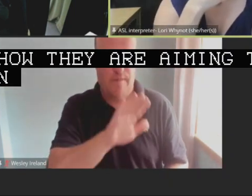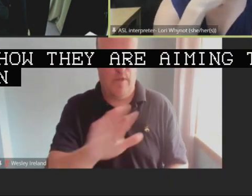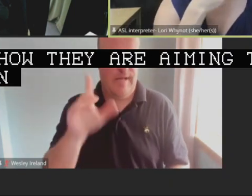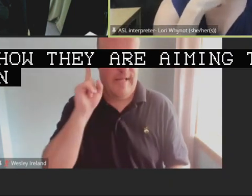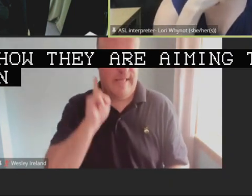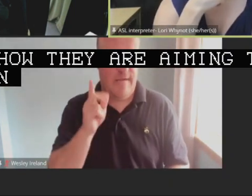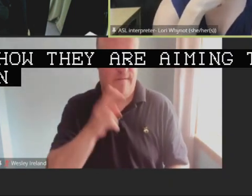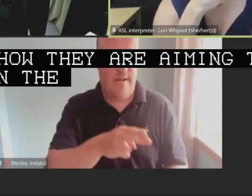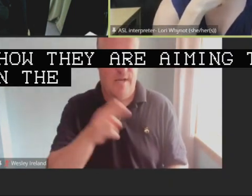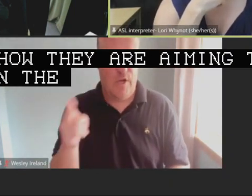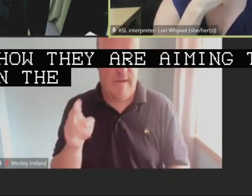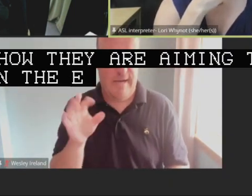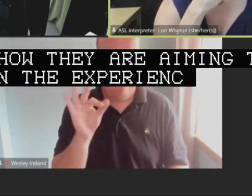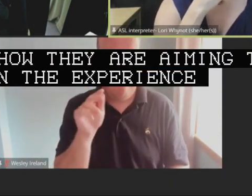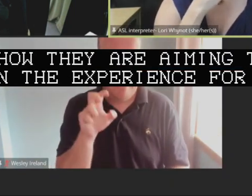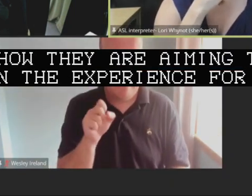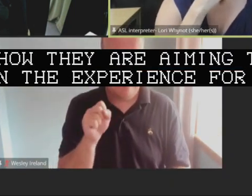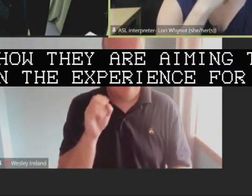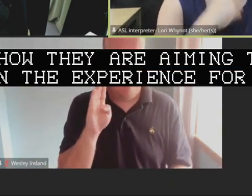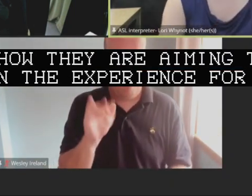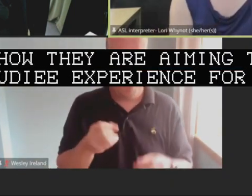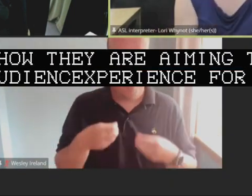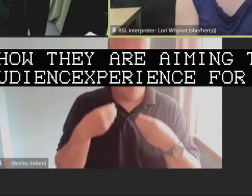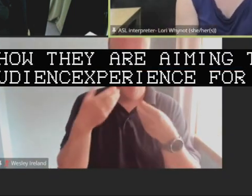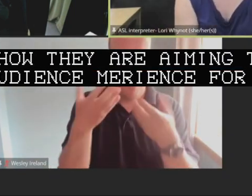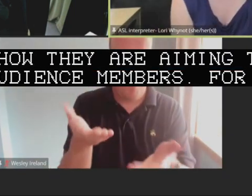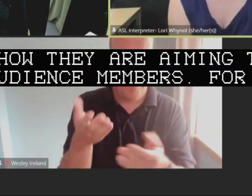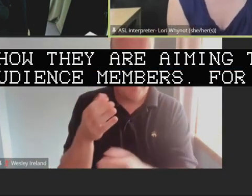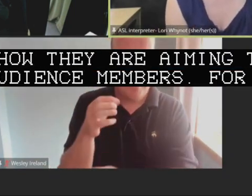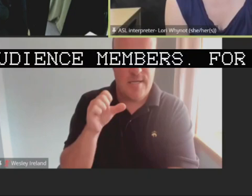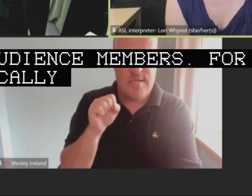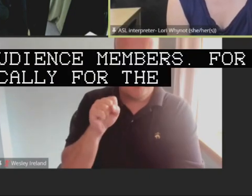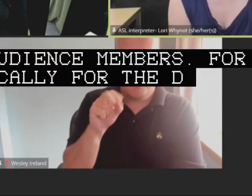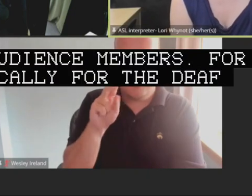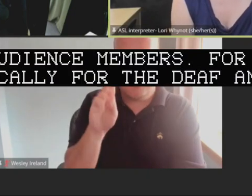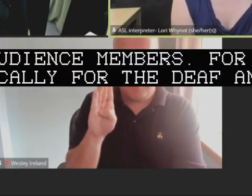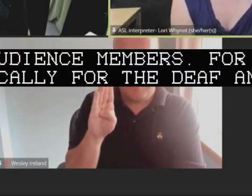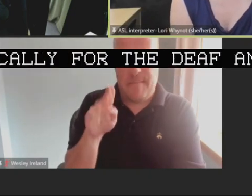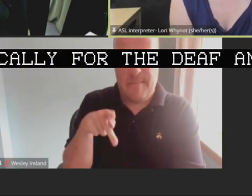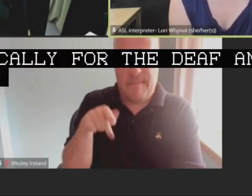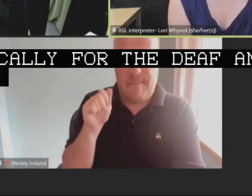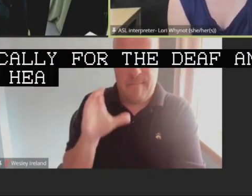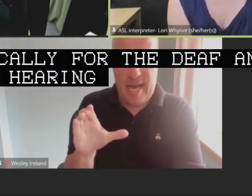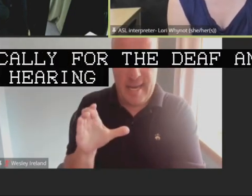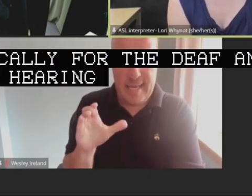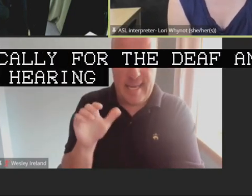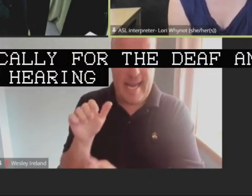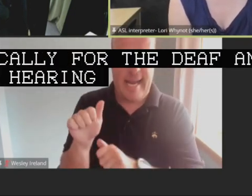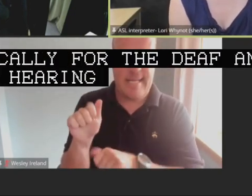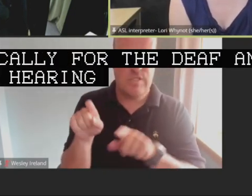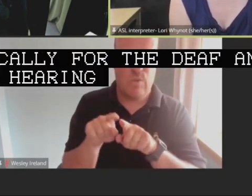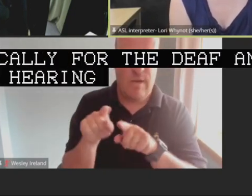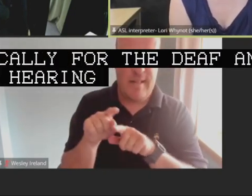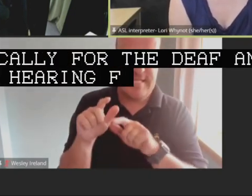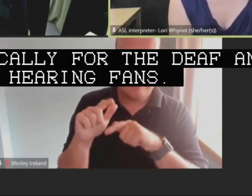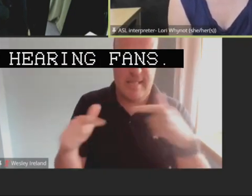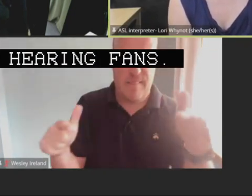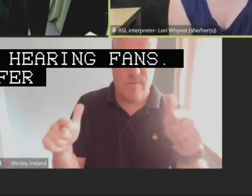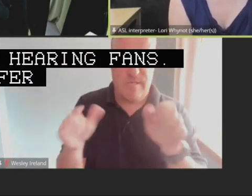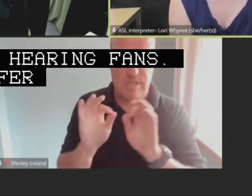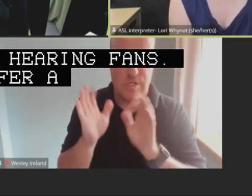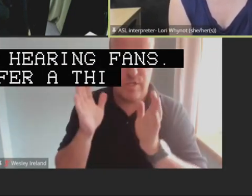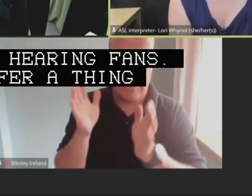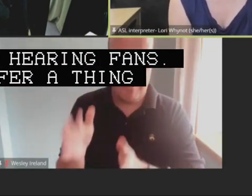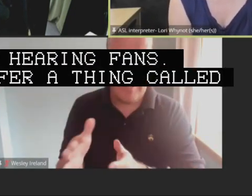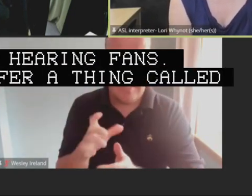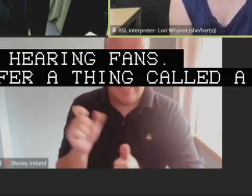for their audience members, specifically for their deaf and hard of hearing fans. They offer the thing called a sub pack, as